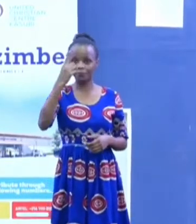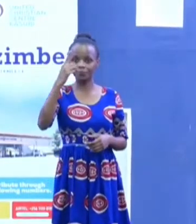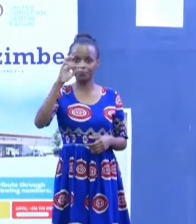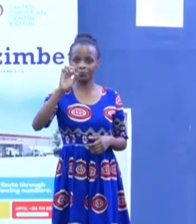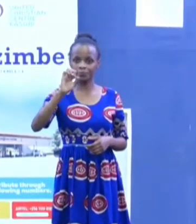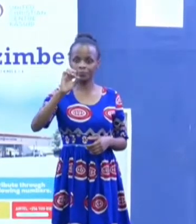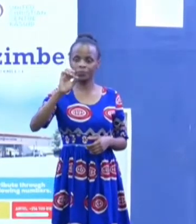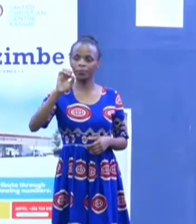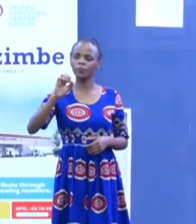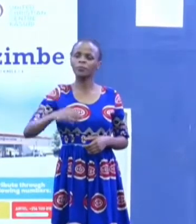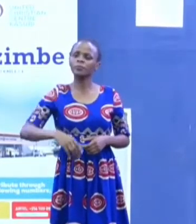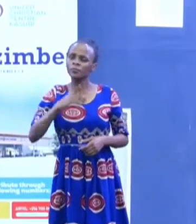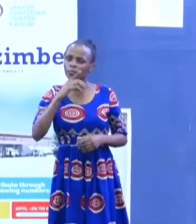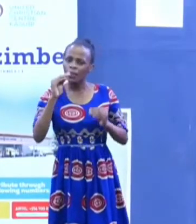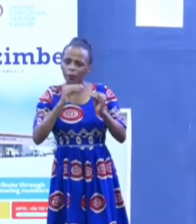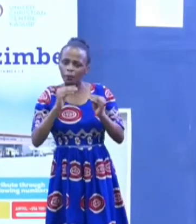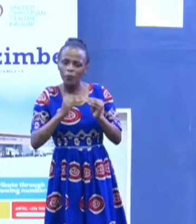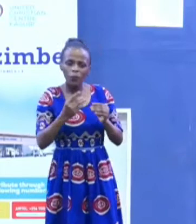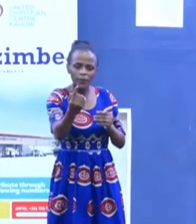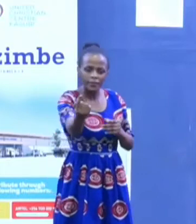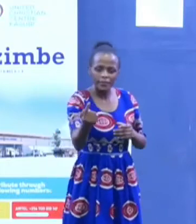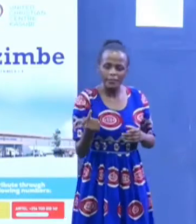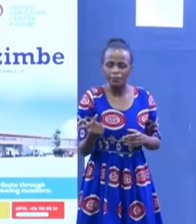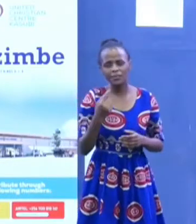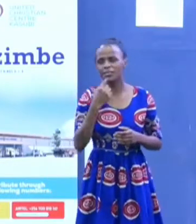18. Najja eri kitaawe